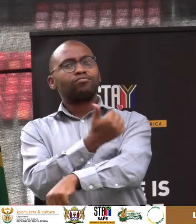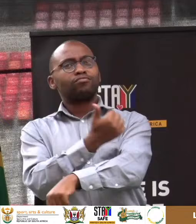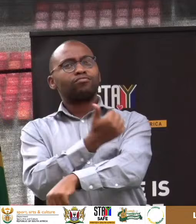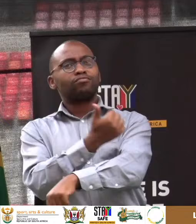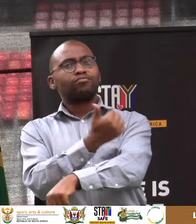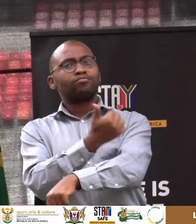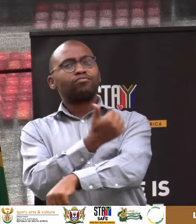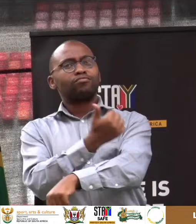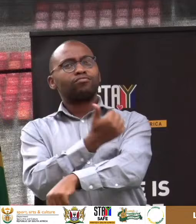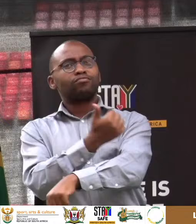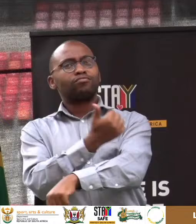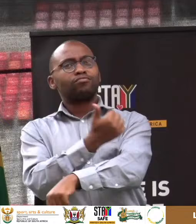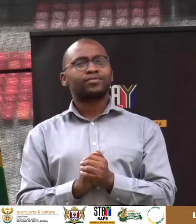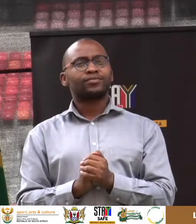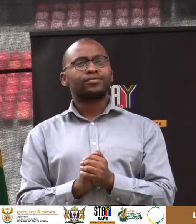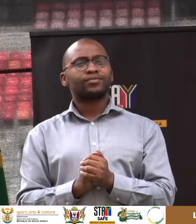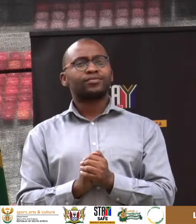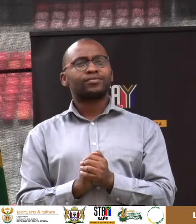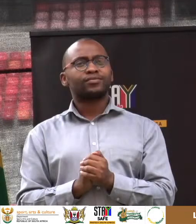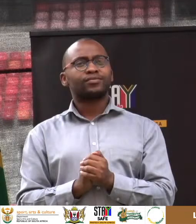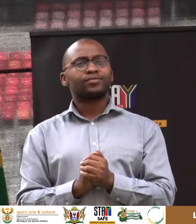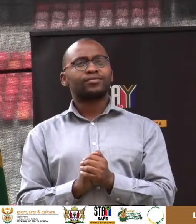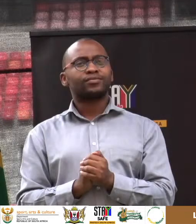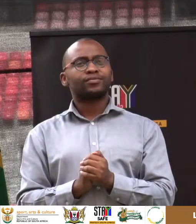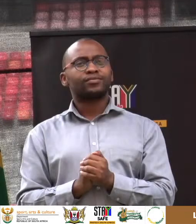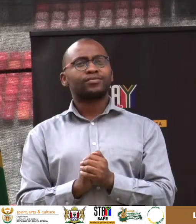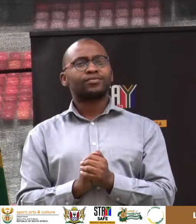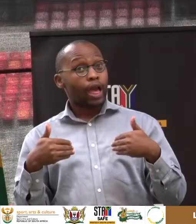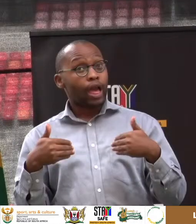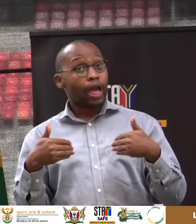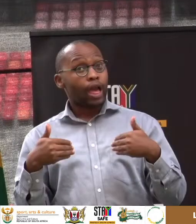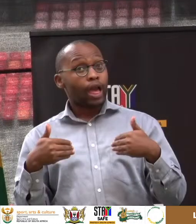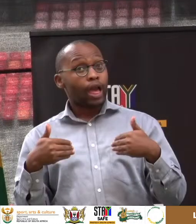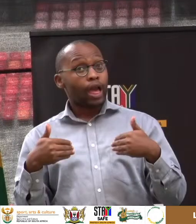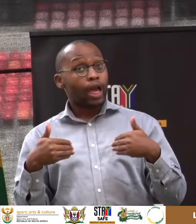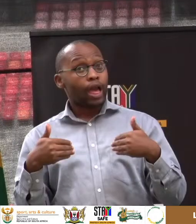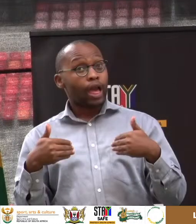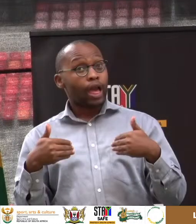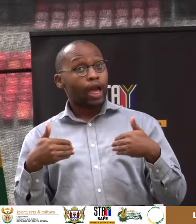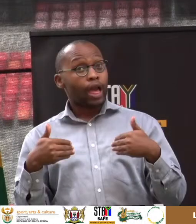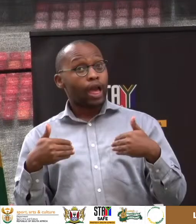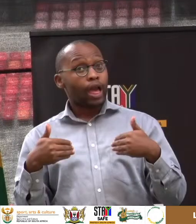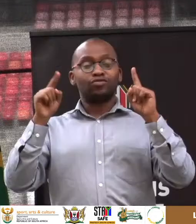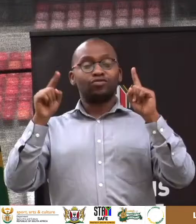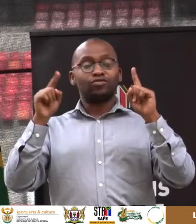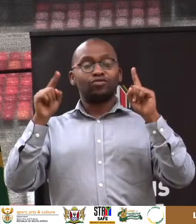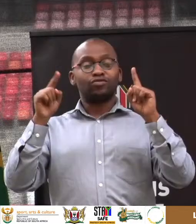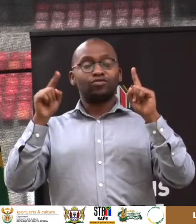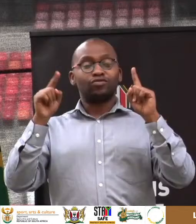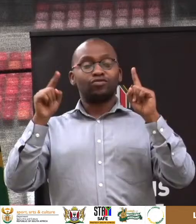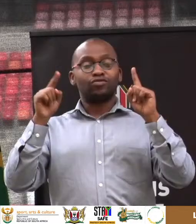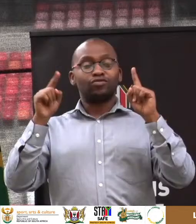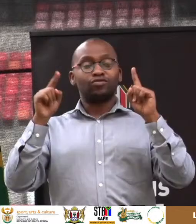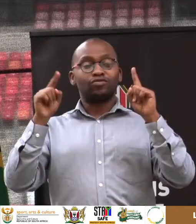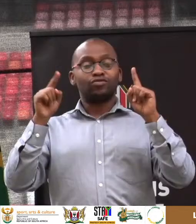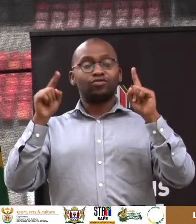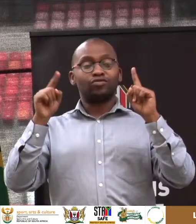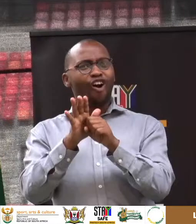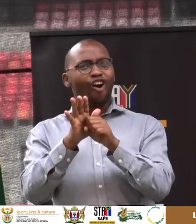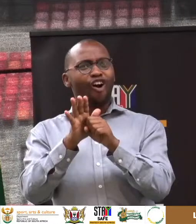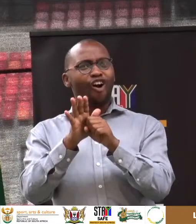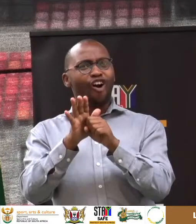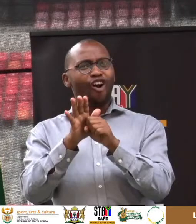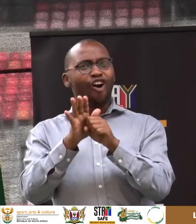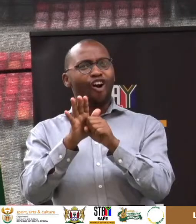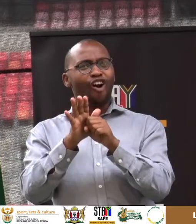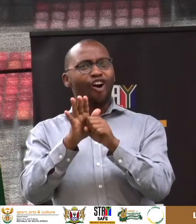Honorable Deputy President, I'm happy to announce that the number of new cases in our province are very low. It is about